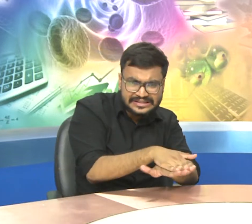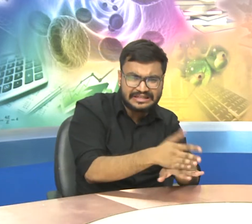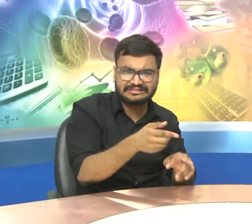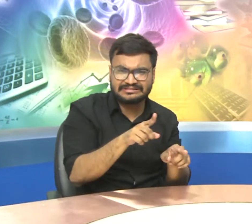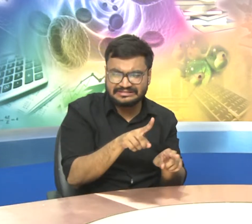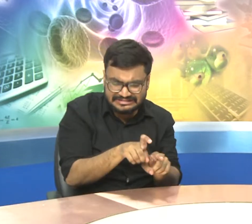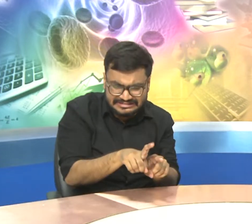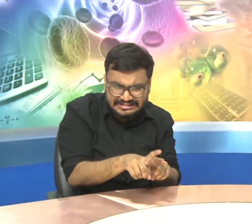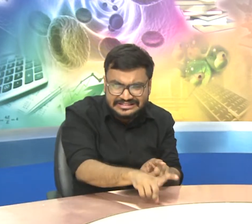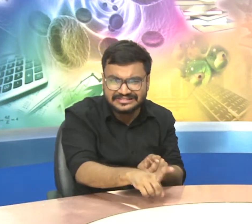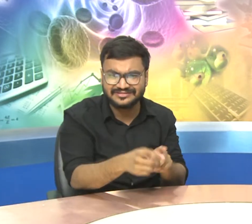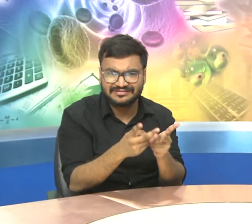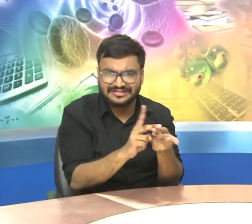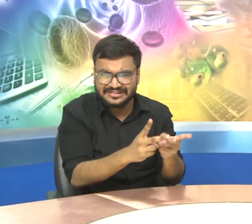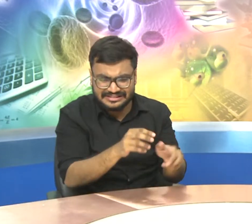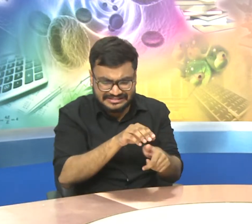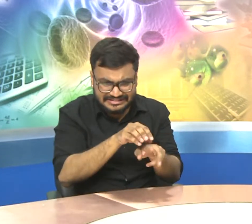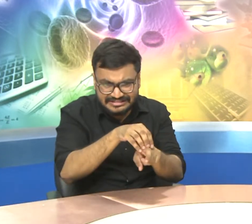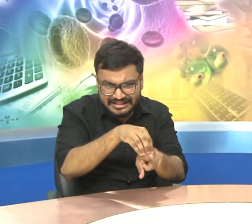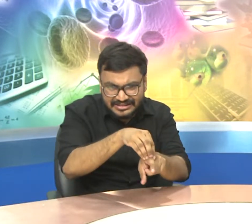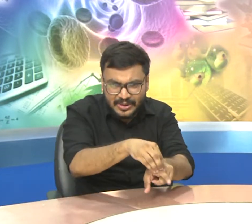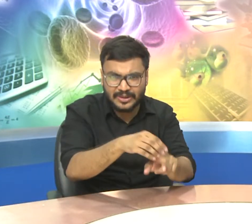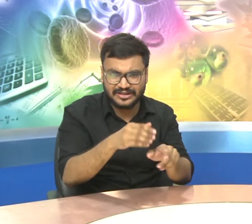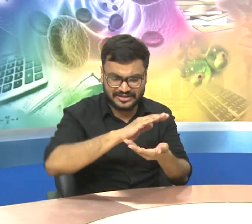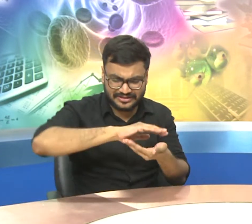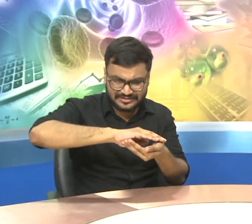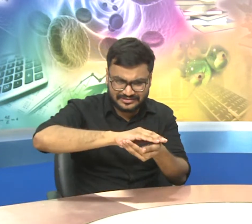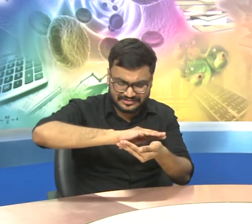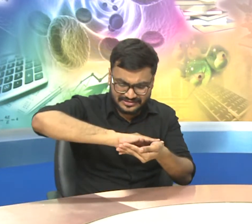For example, beetles, mites,